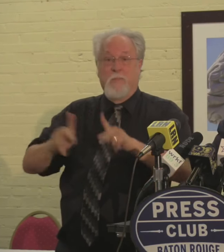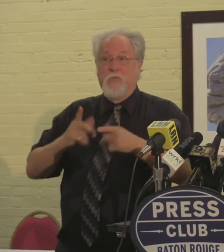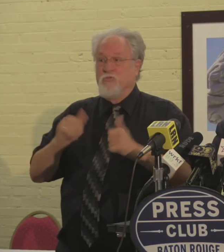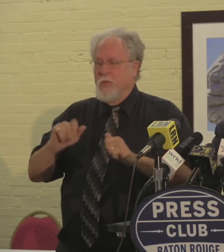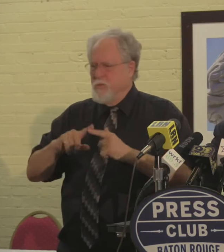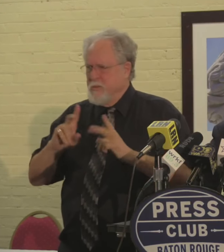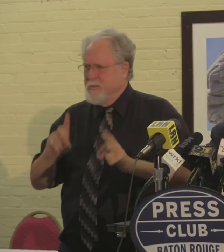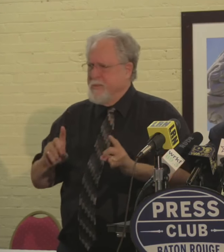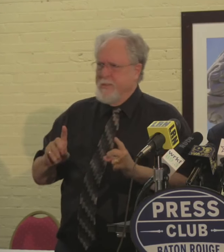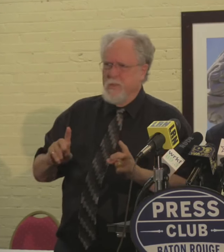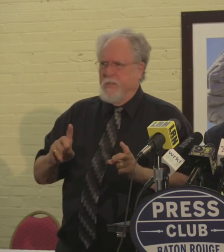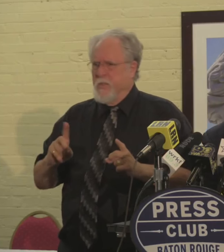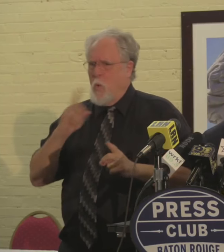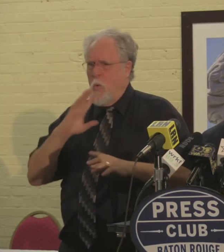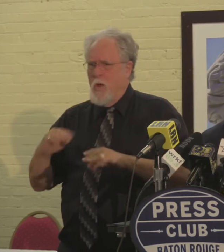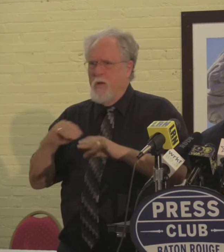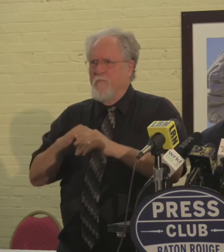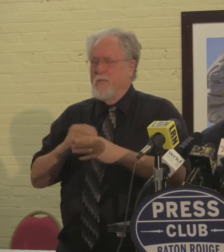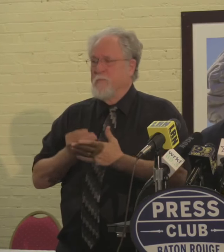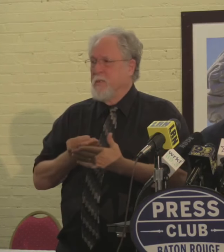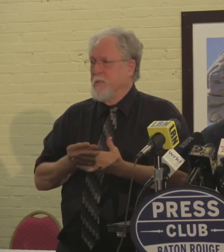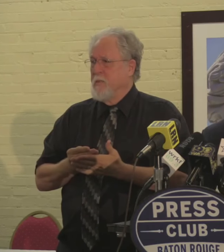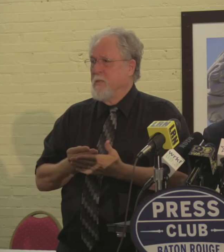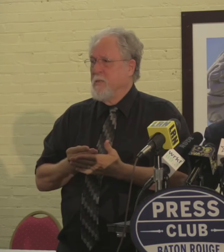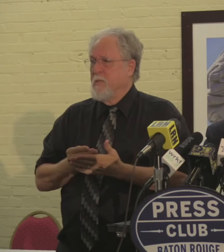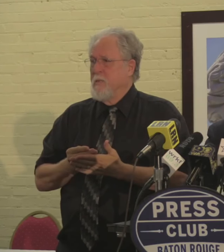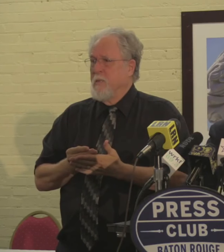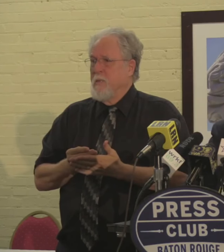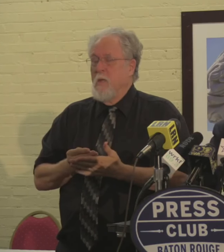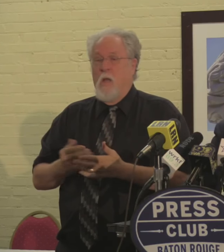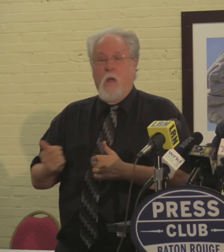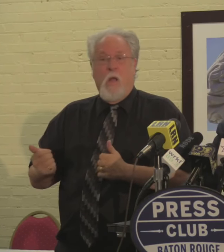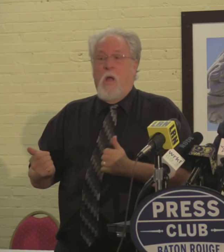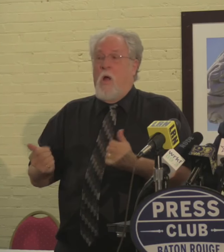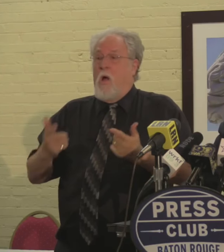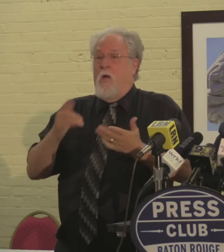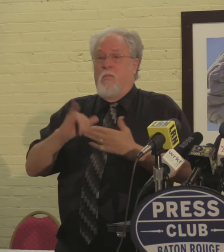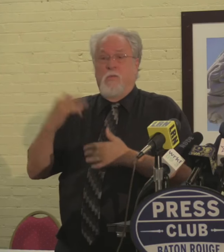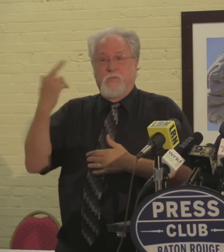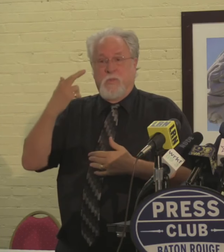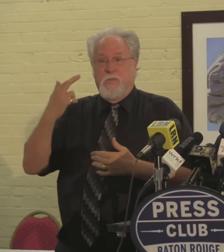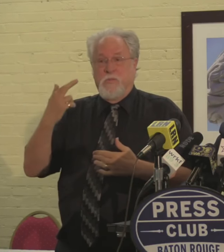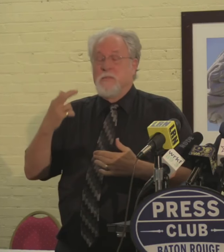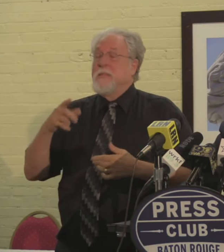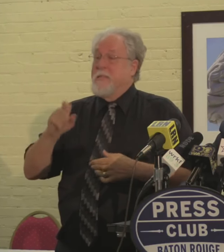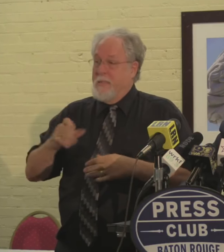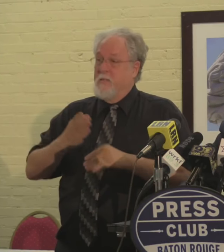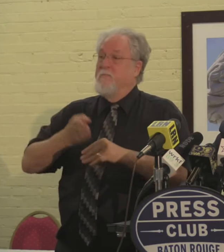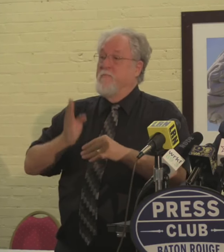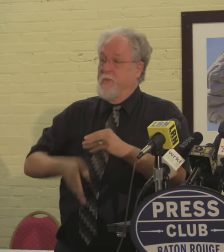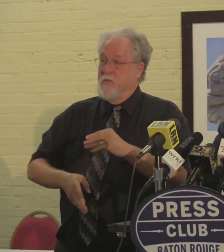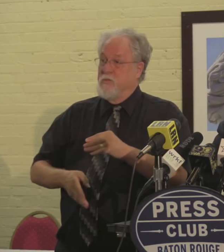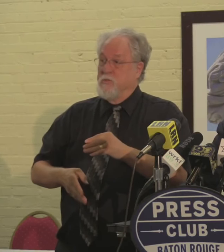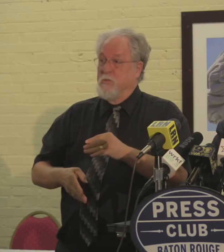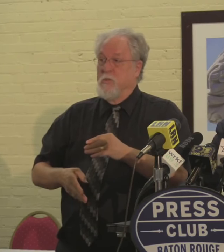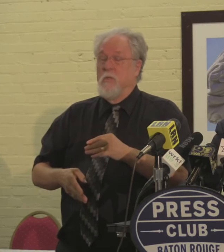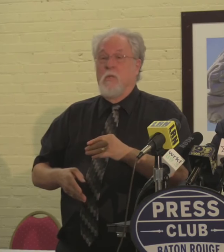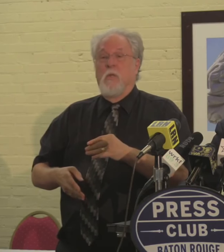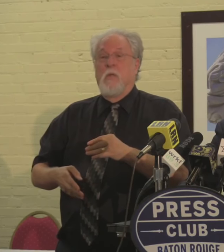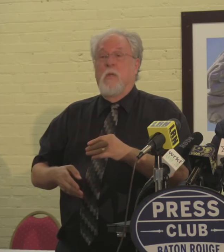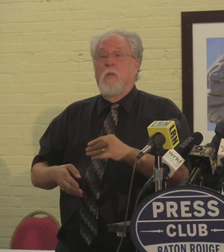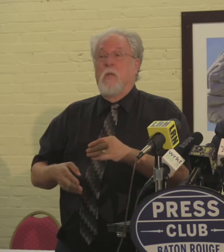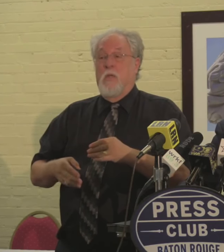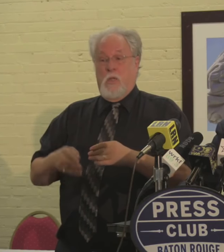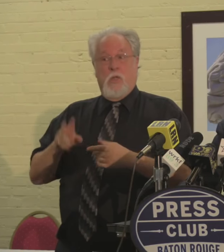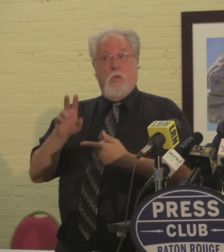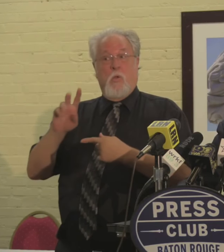to decide where they're going to invest their money. For all of those reasons, we need to get this done. And when we do,